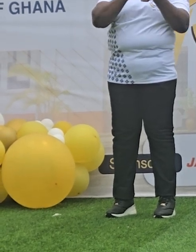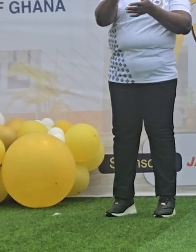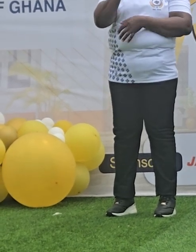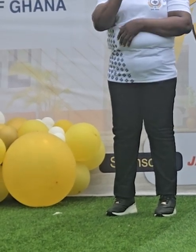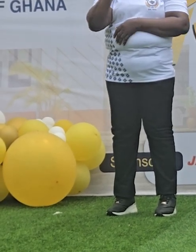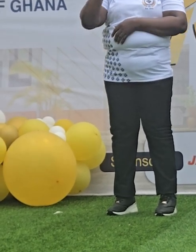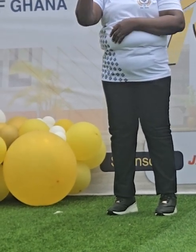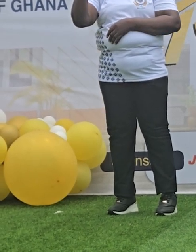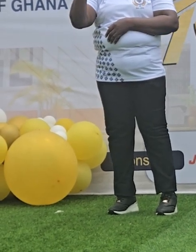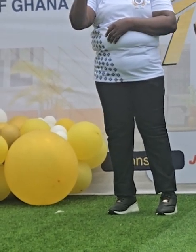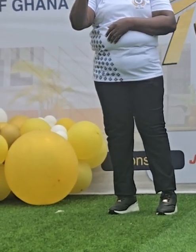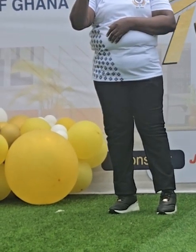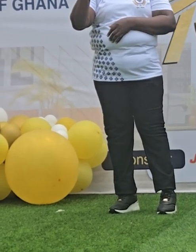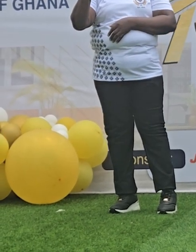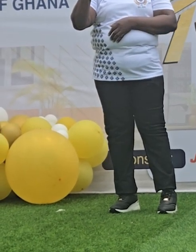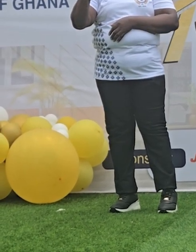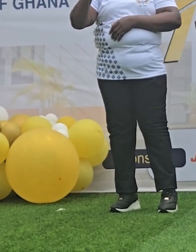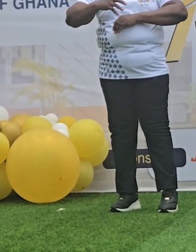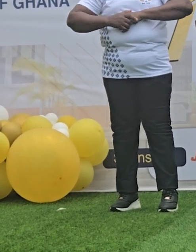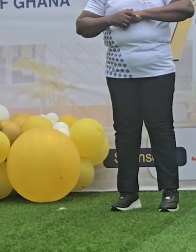5,270.